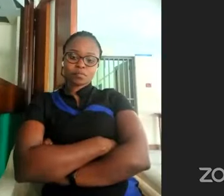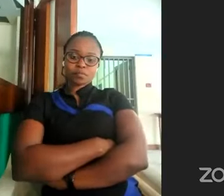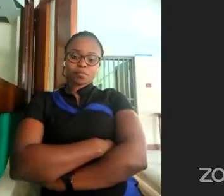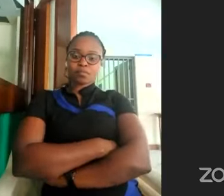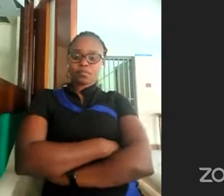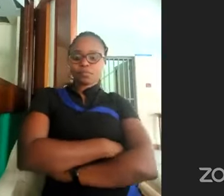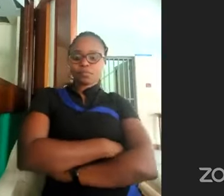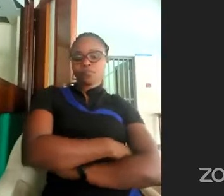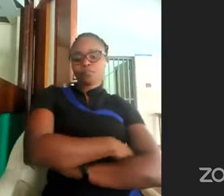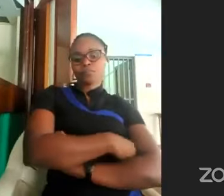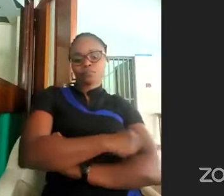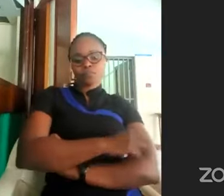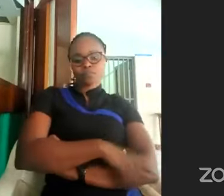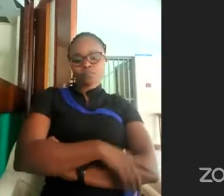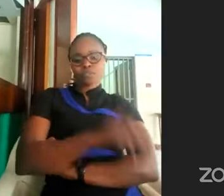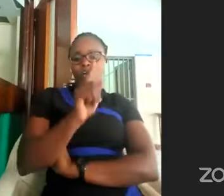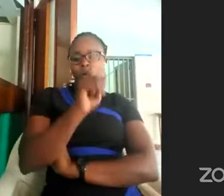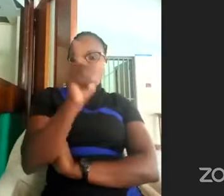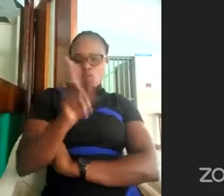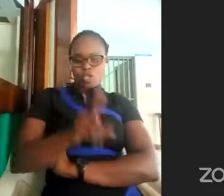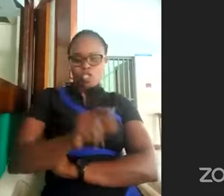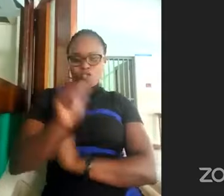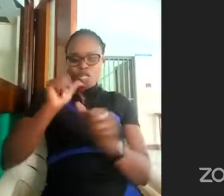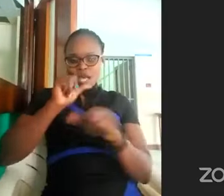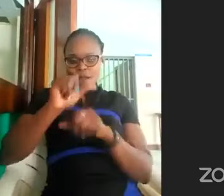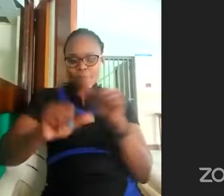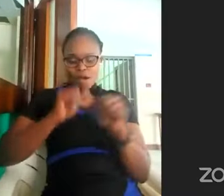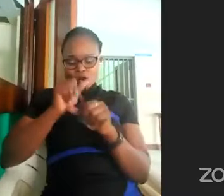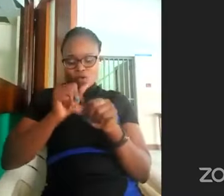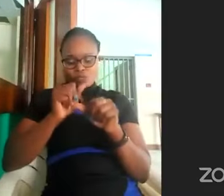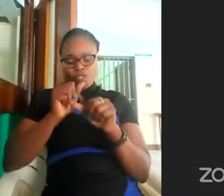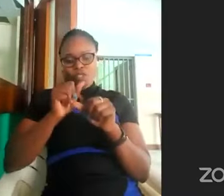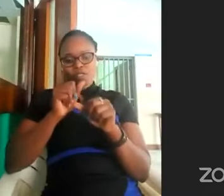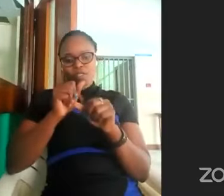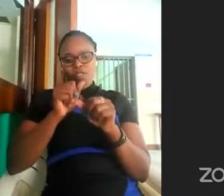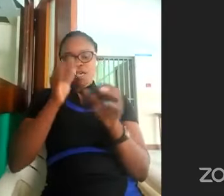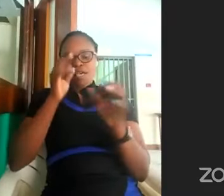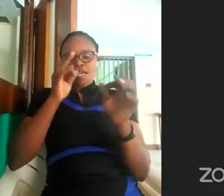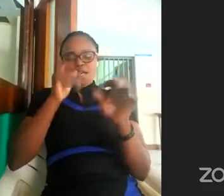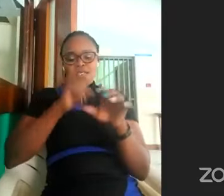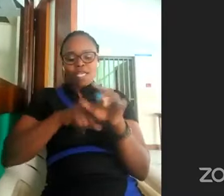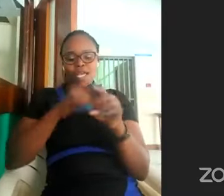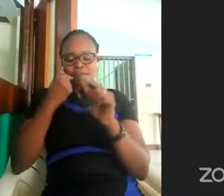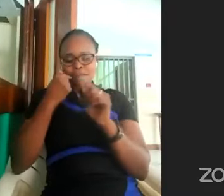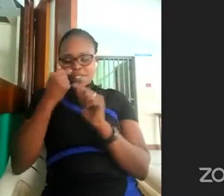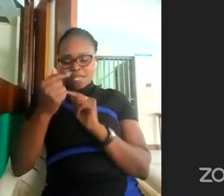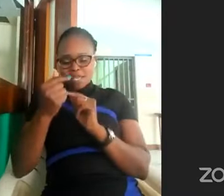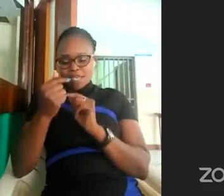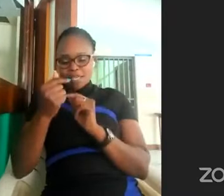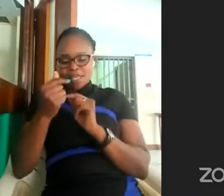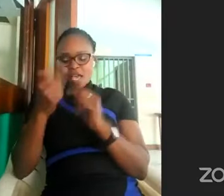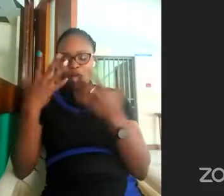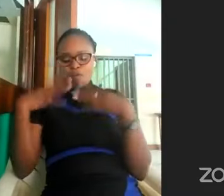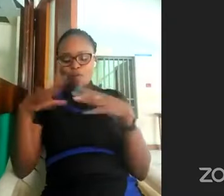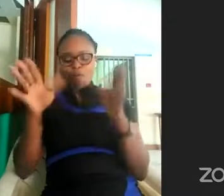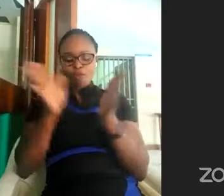I say that disability women are displaying their bodies? So I didn't mean that they are displaying their bodies. I